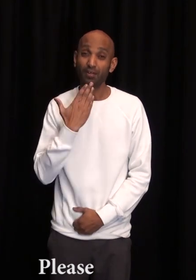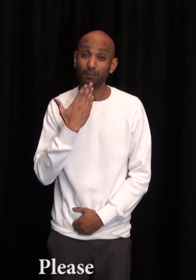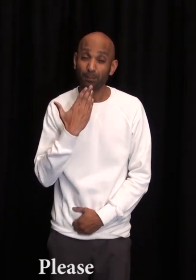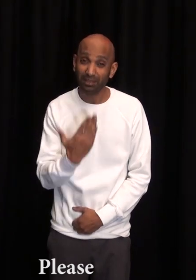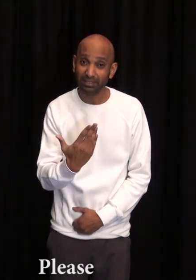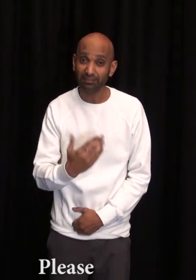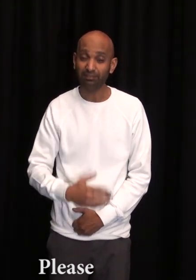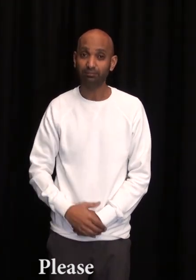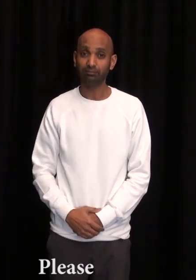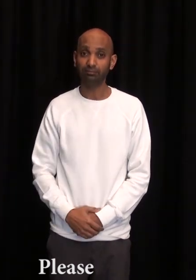Please.